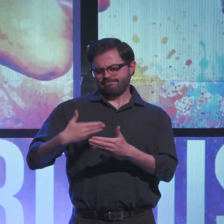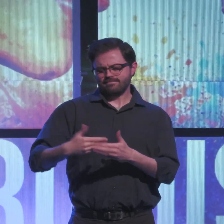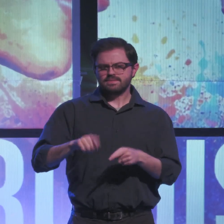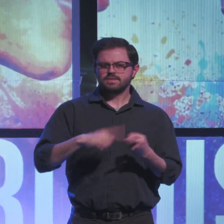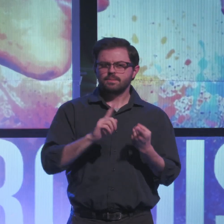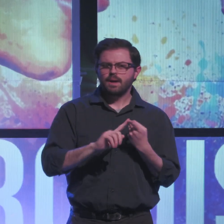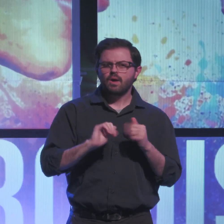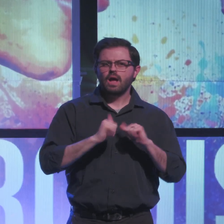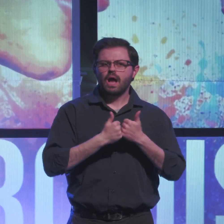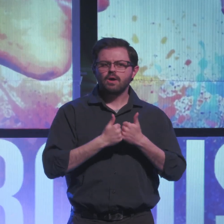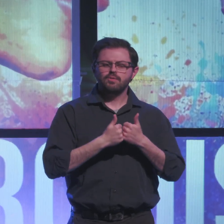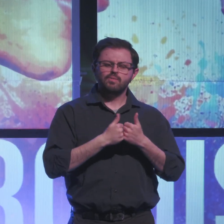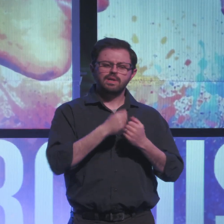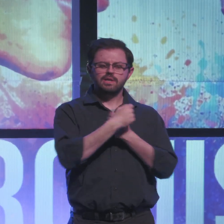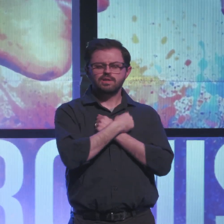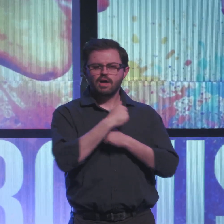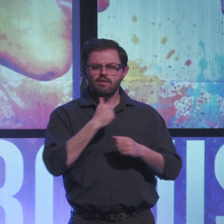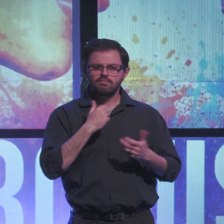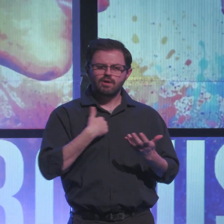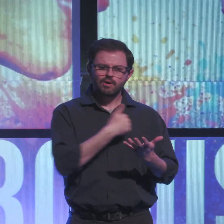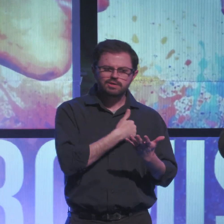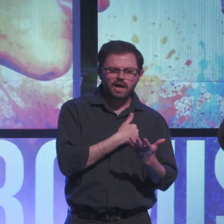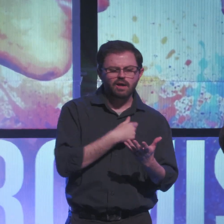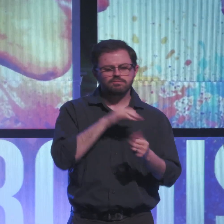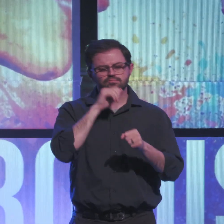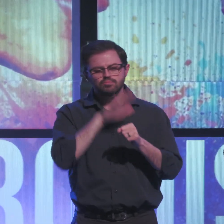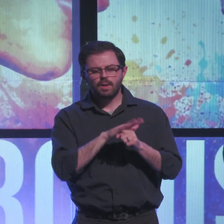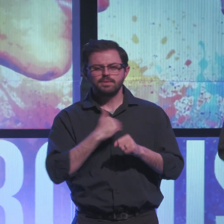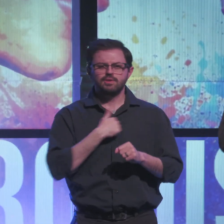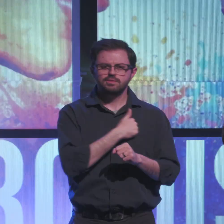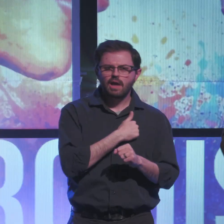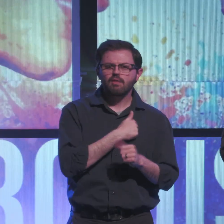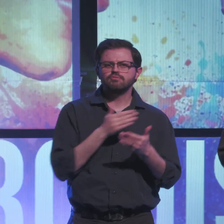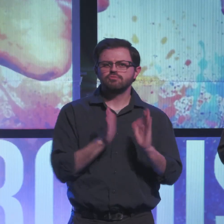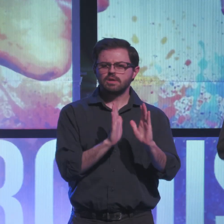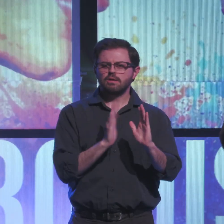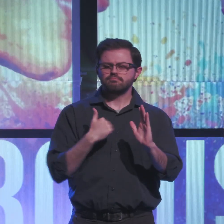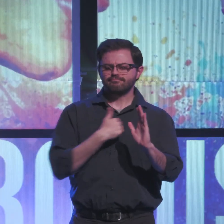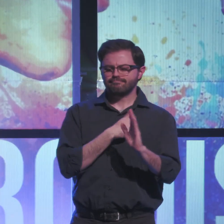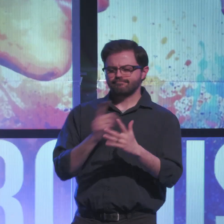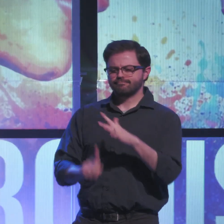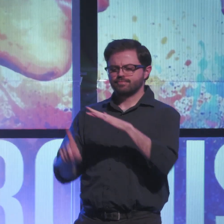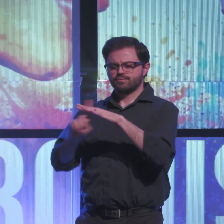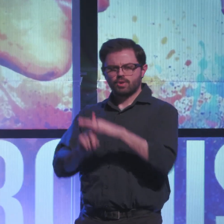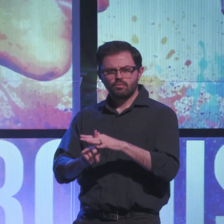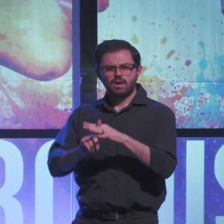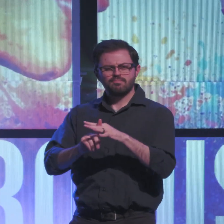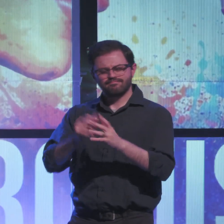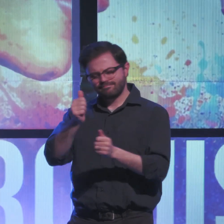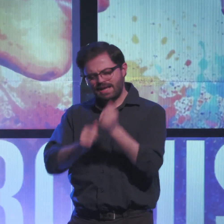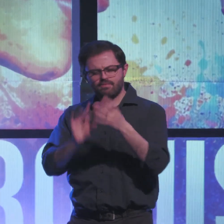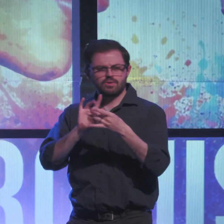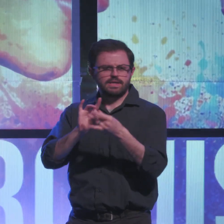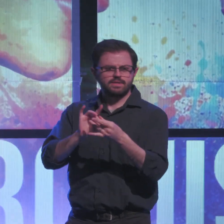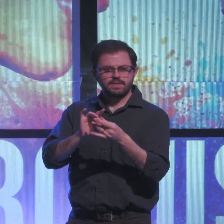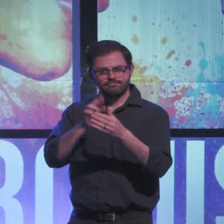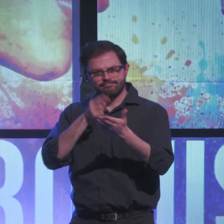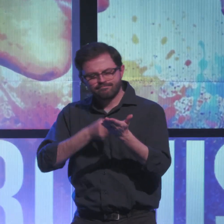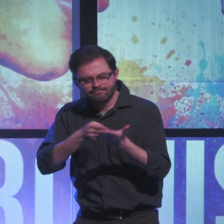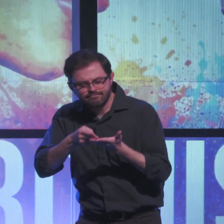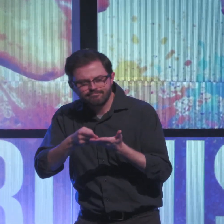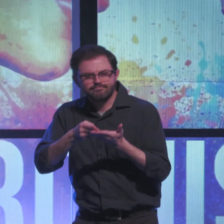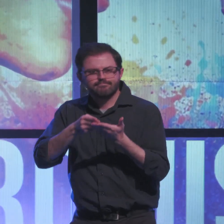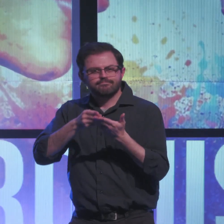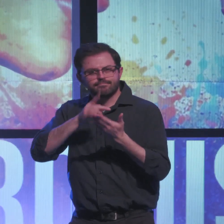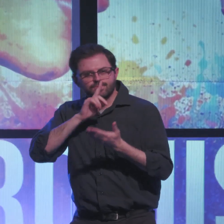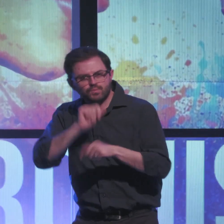to ourselves so that we can show up in every relationship with honesty, with compassion, with authenticity, right? And so it's inspired